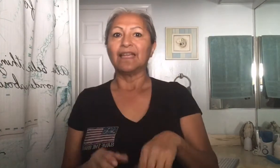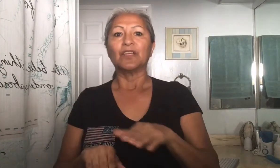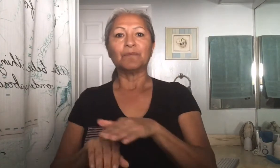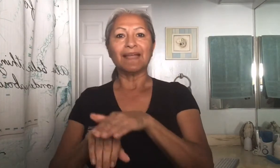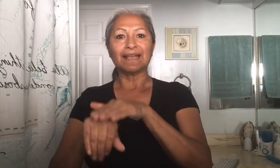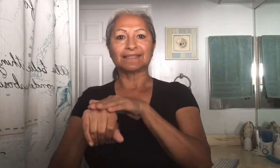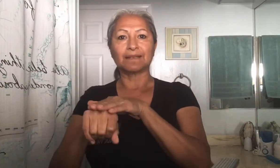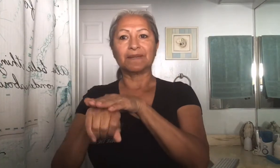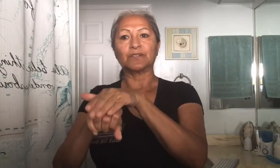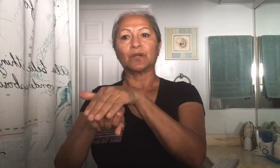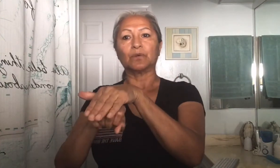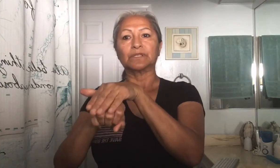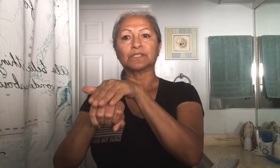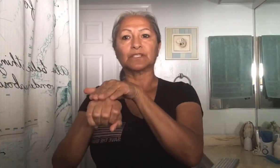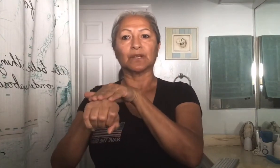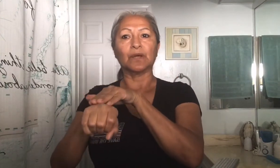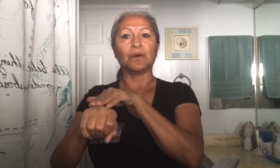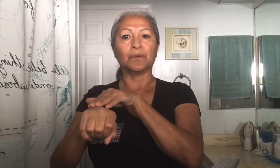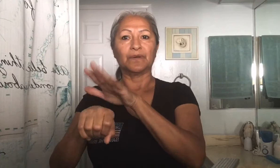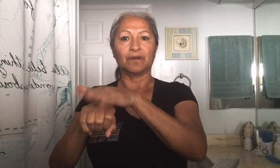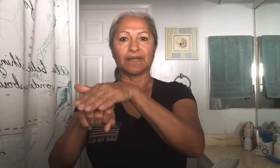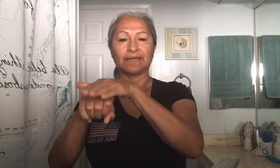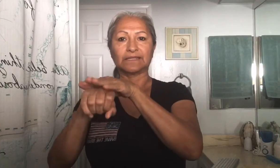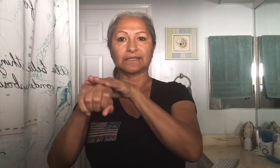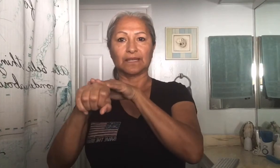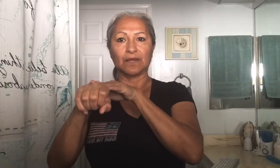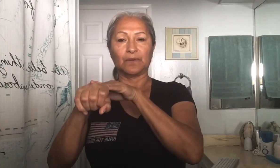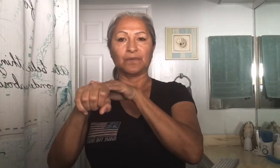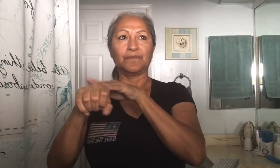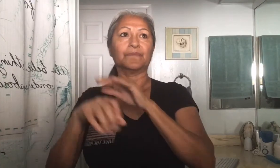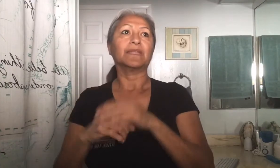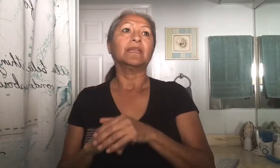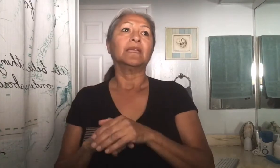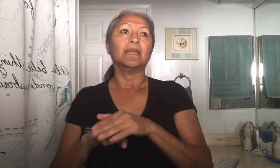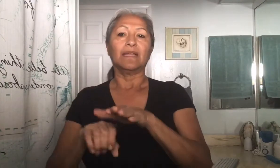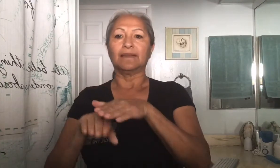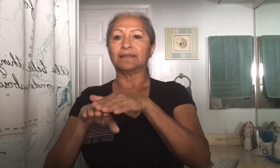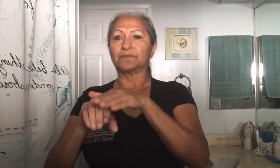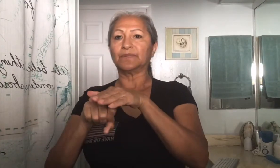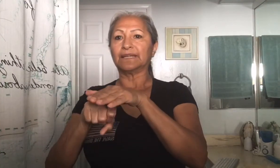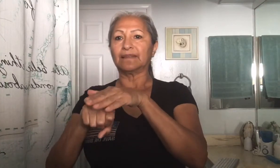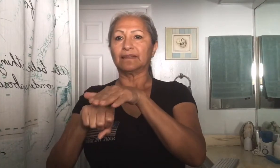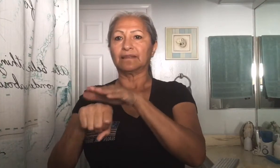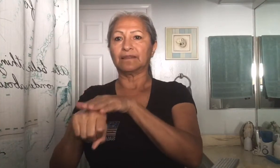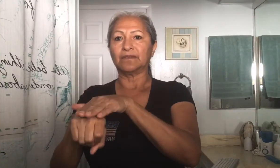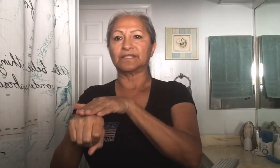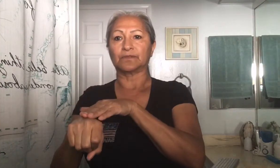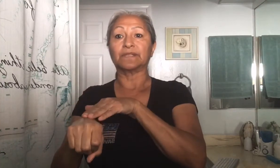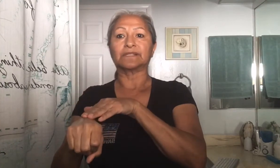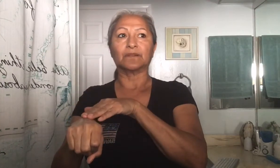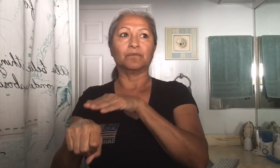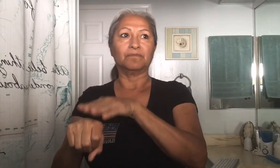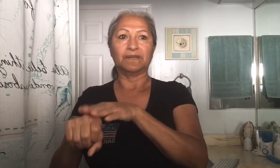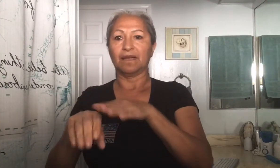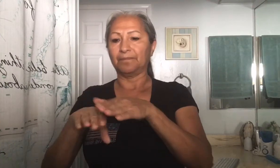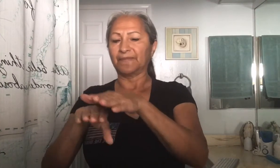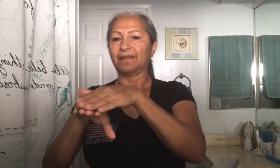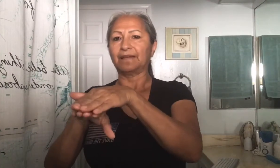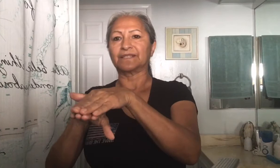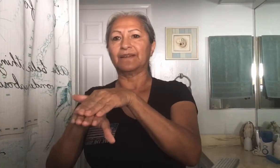might ask somebody to go slow, okay, slow. And it's really, it's just going slow. I'm sorry, like